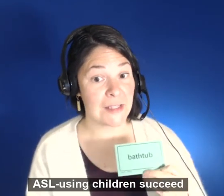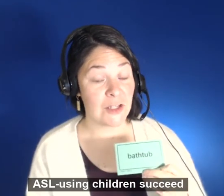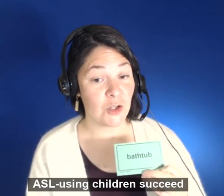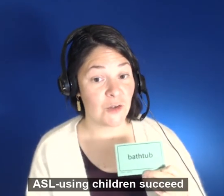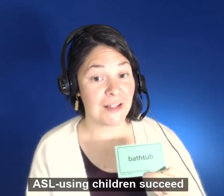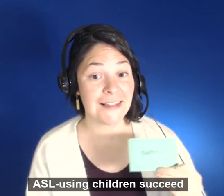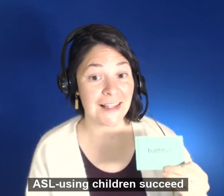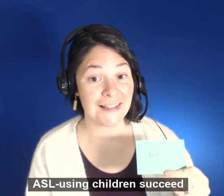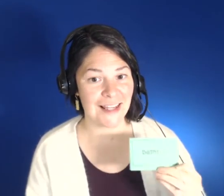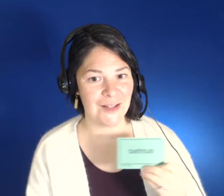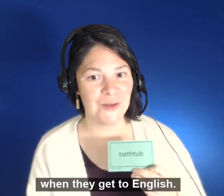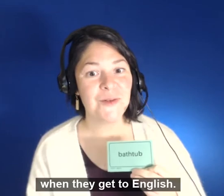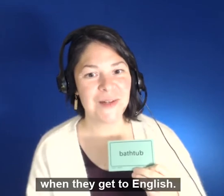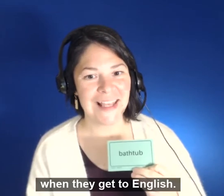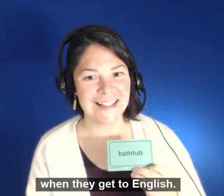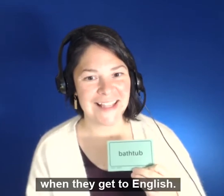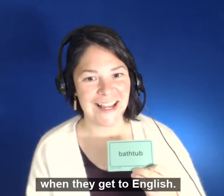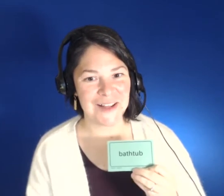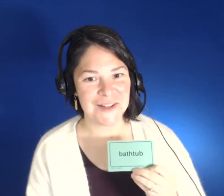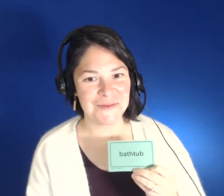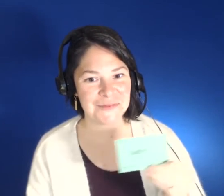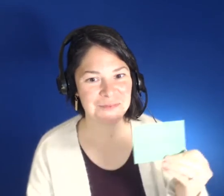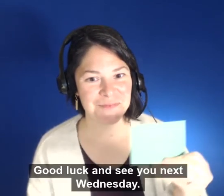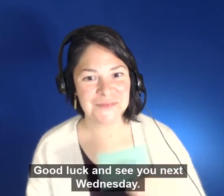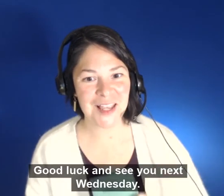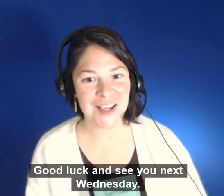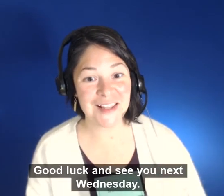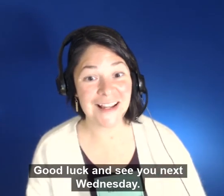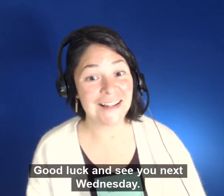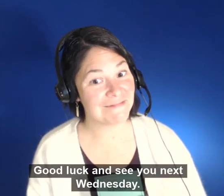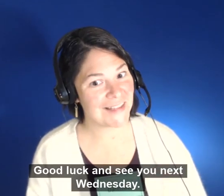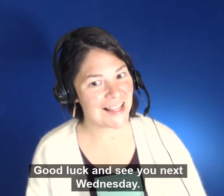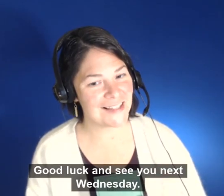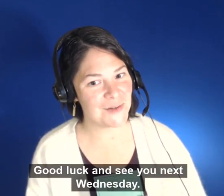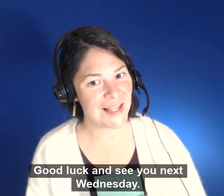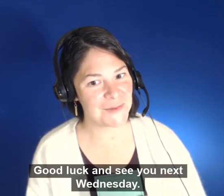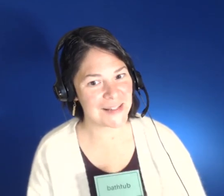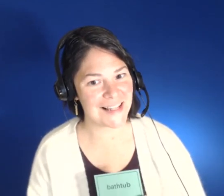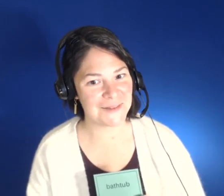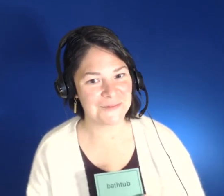using children succeed when they get to English. Good luck and see you next Wednesday.